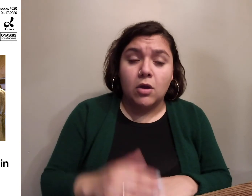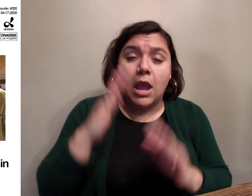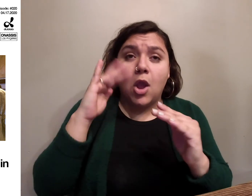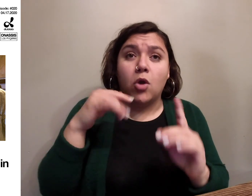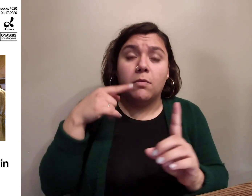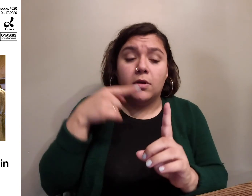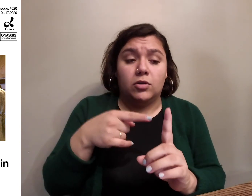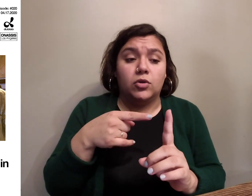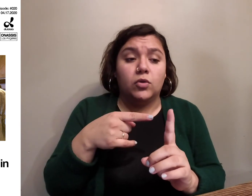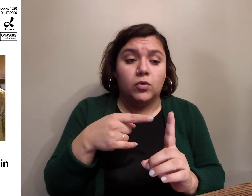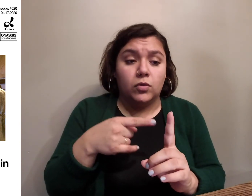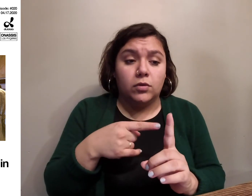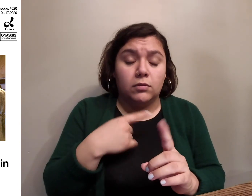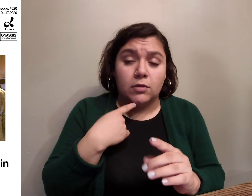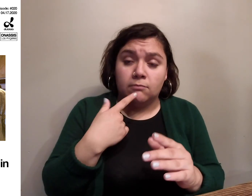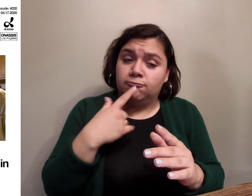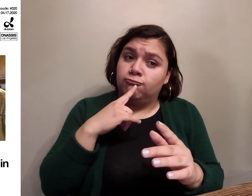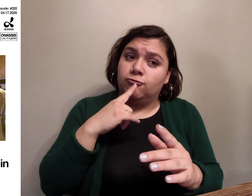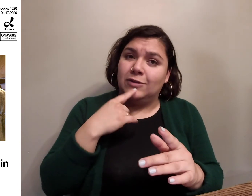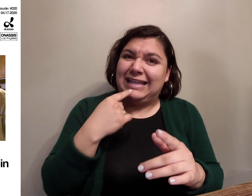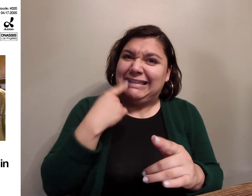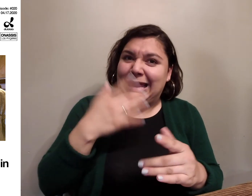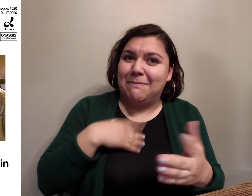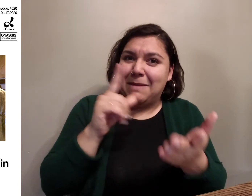publisher. Because that would be grand. I will.